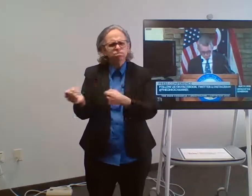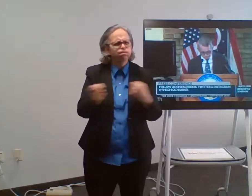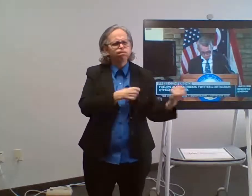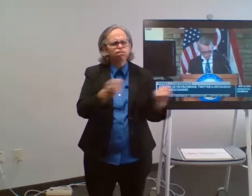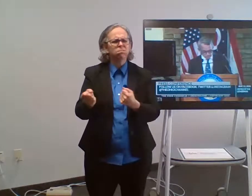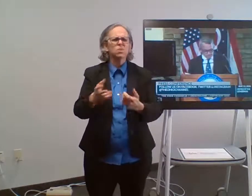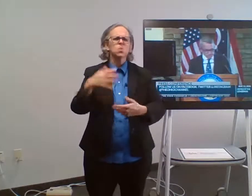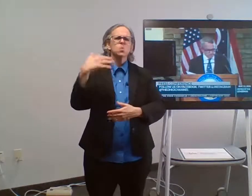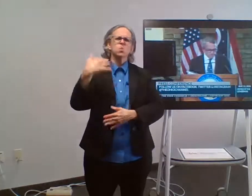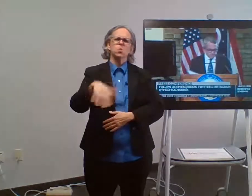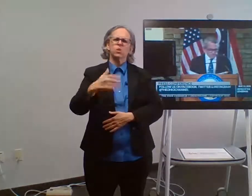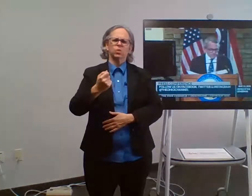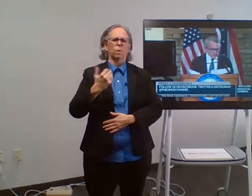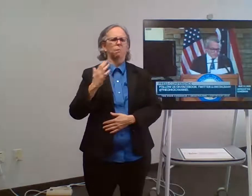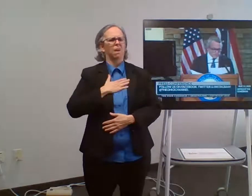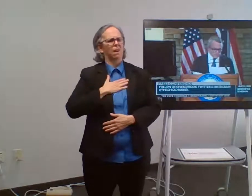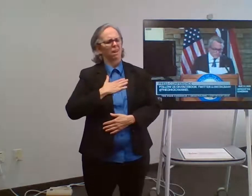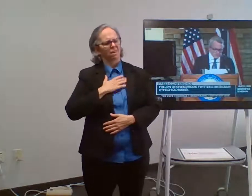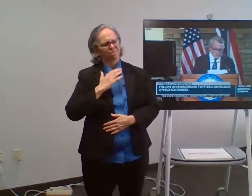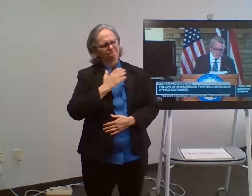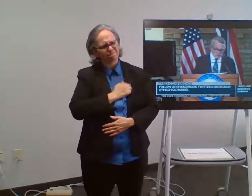him.